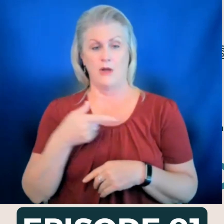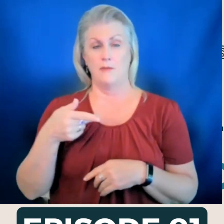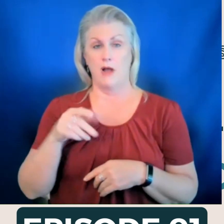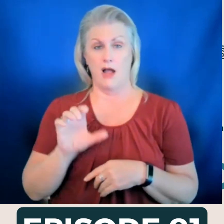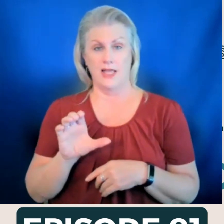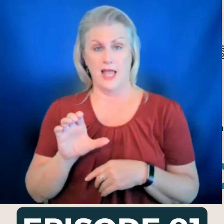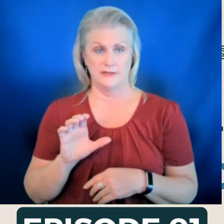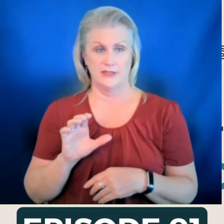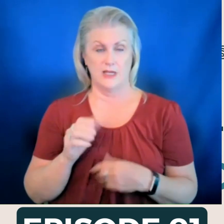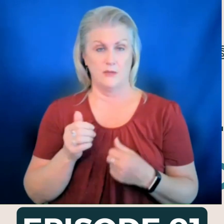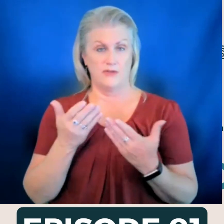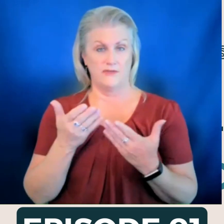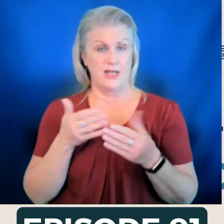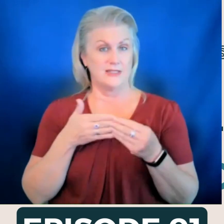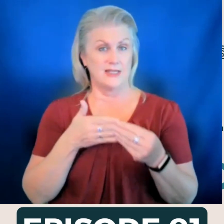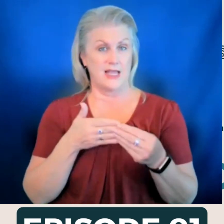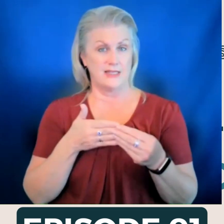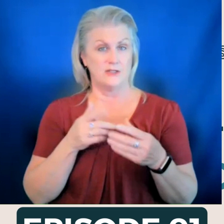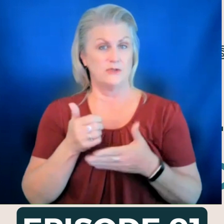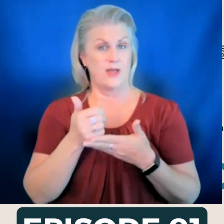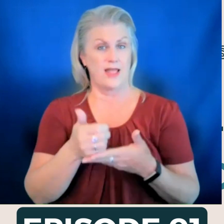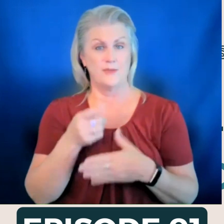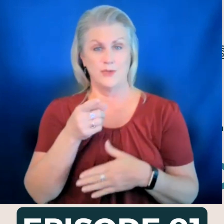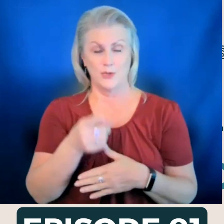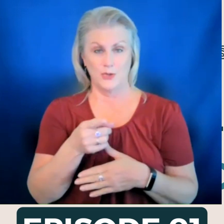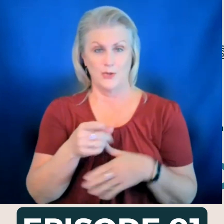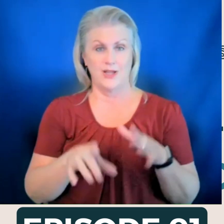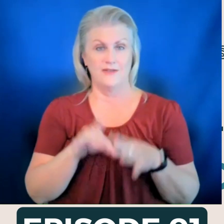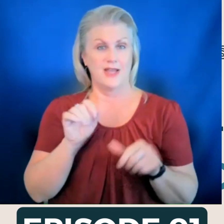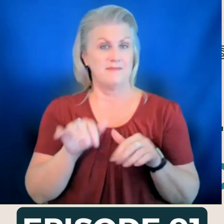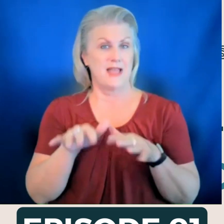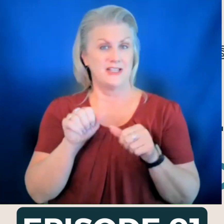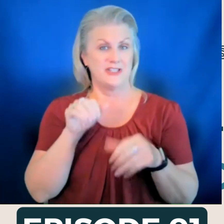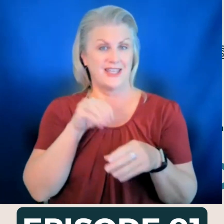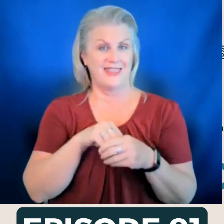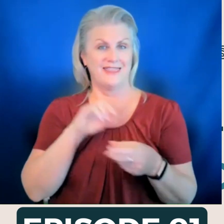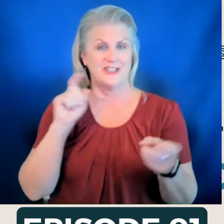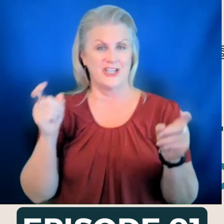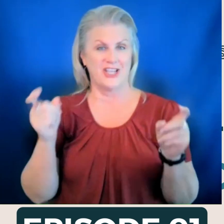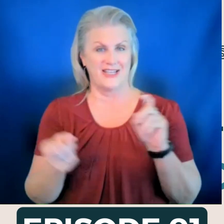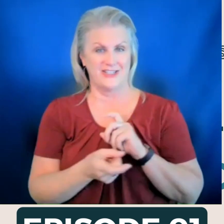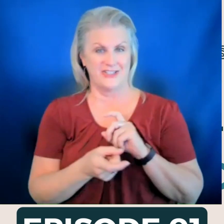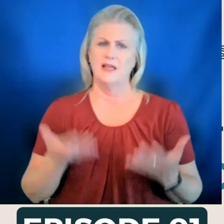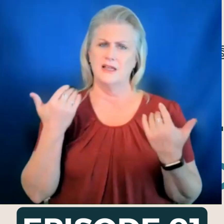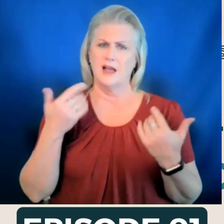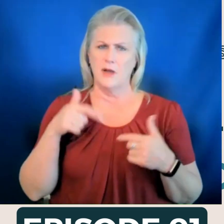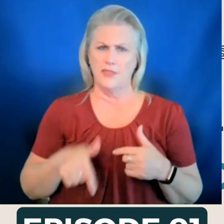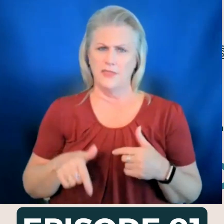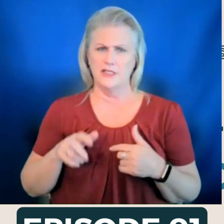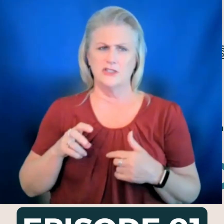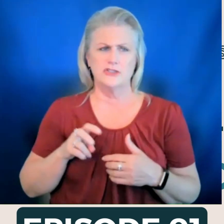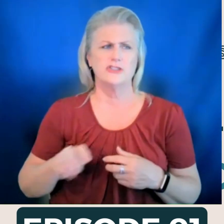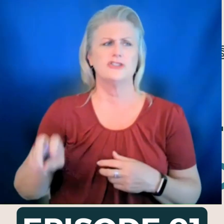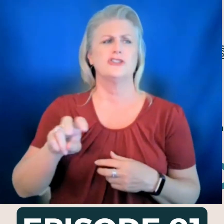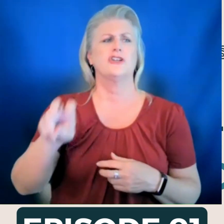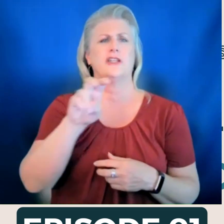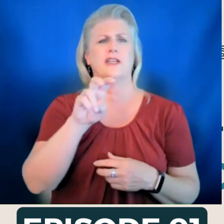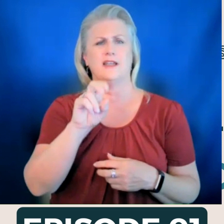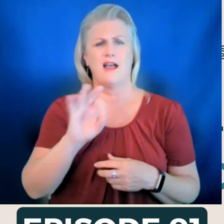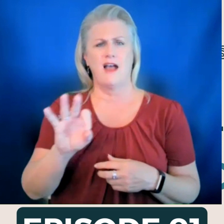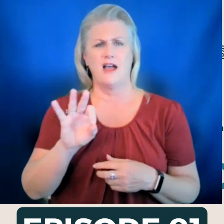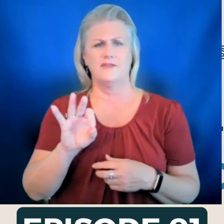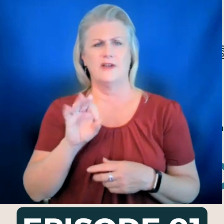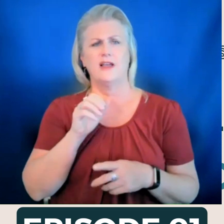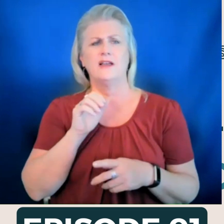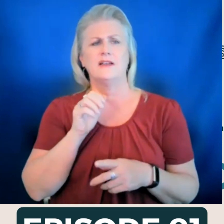find magic in the change. Come on this journey of self-discovery, empowerment, and transformation with us